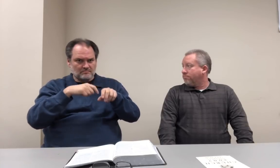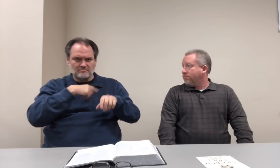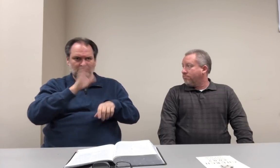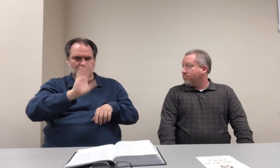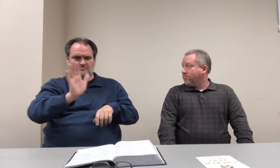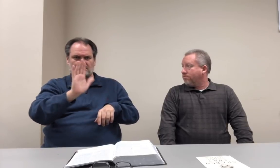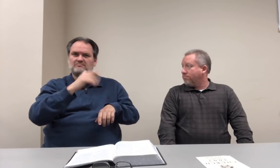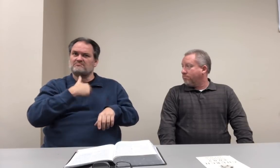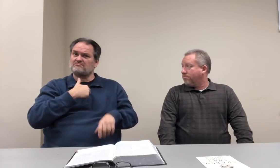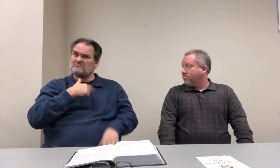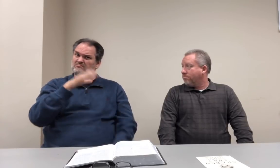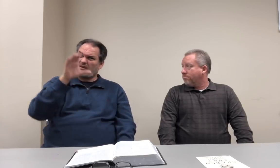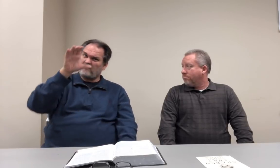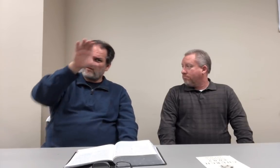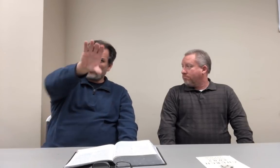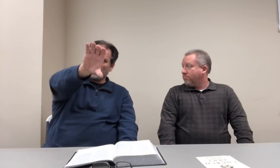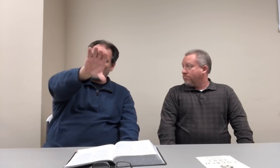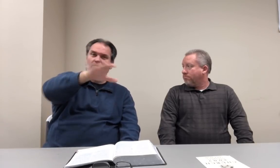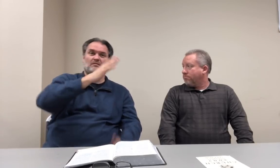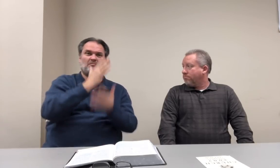They think that he will not be the God that cast out Adam.